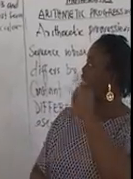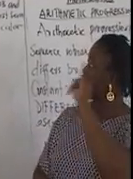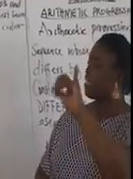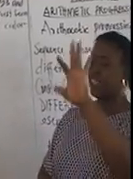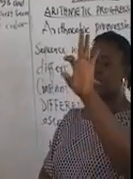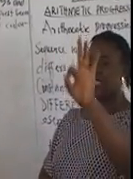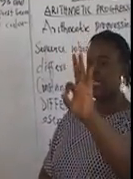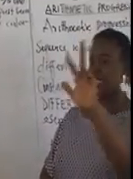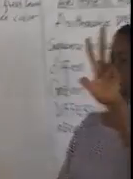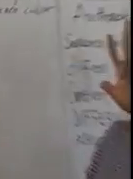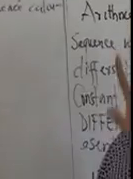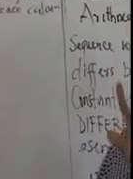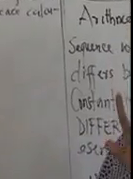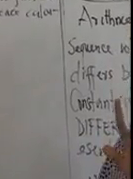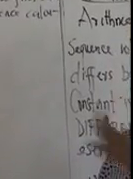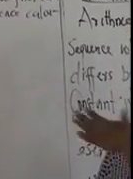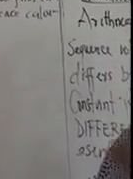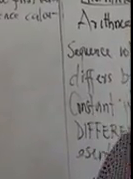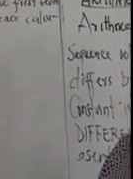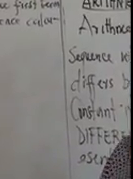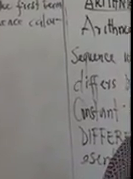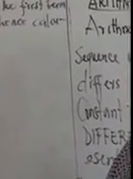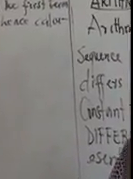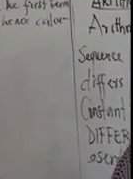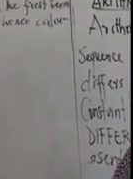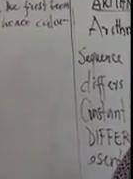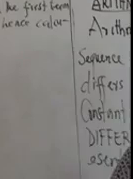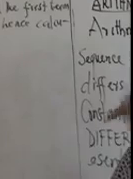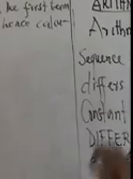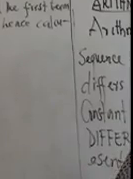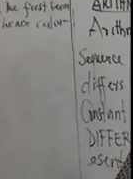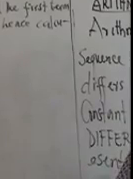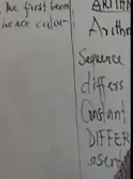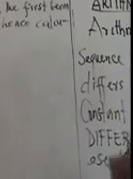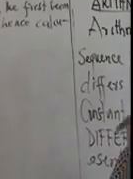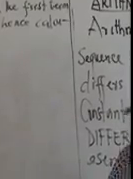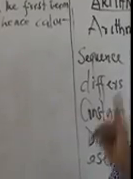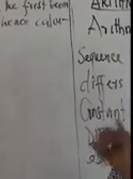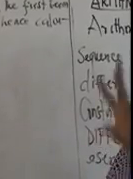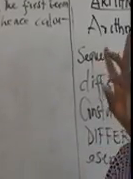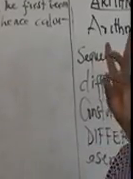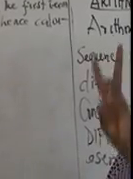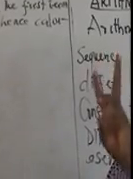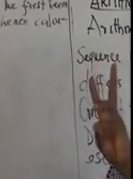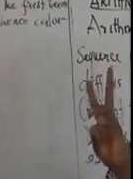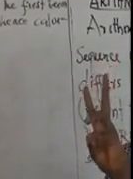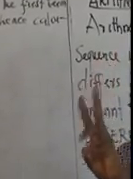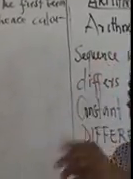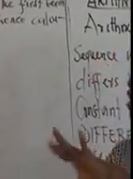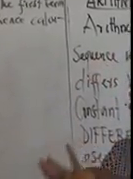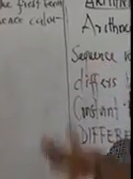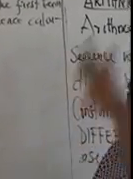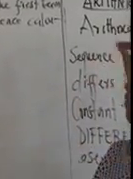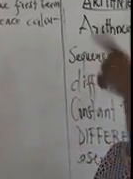1610 is 93. And its common difference is 6.